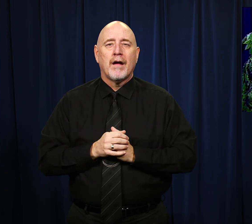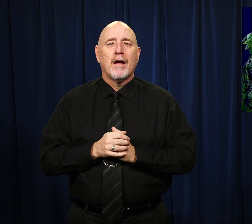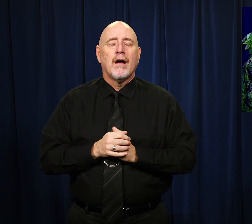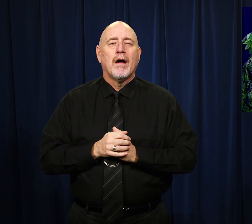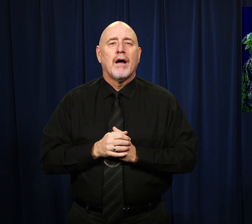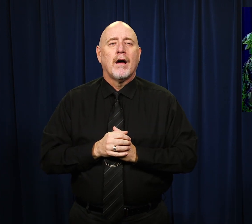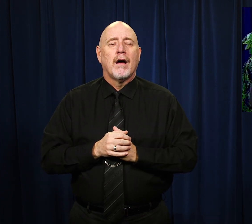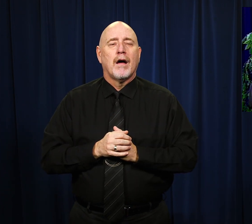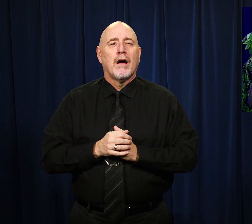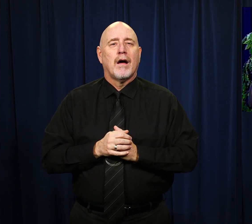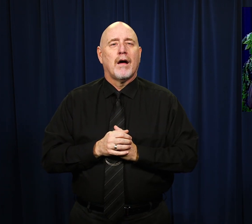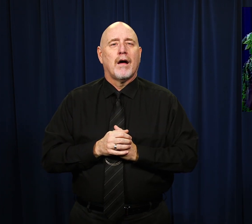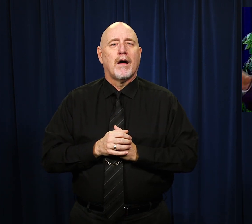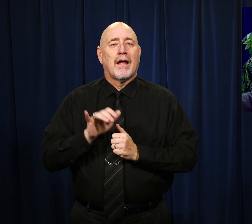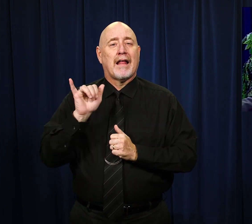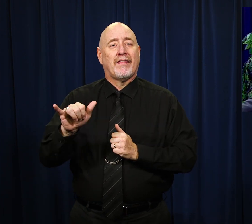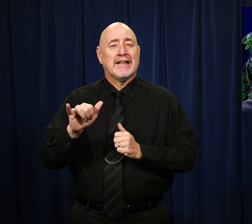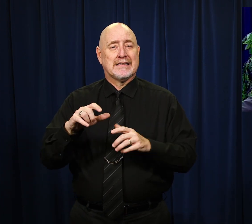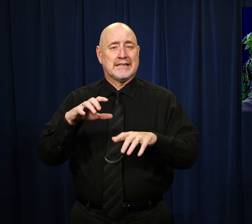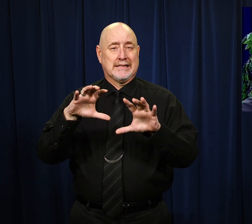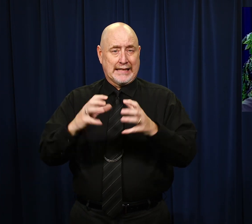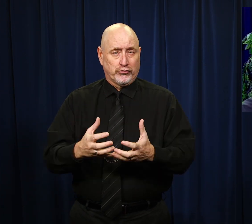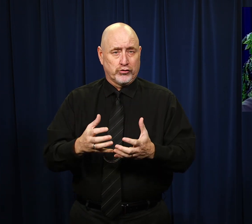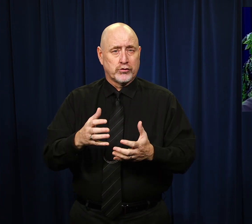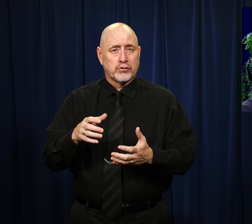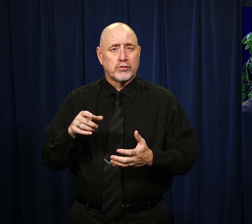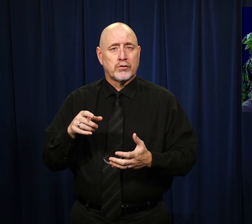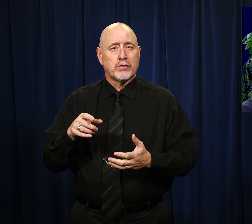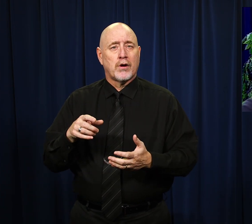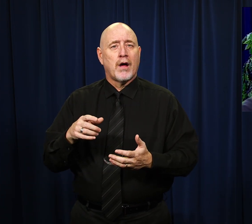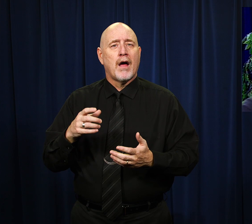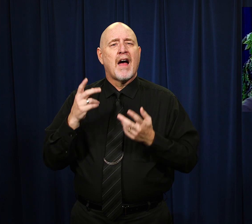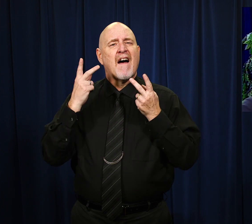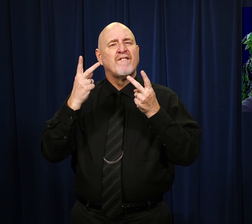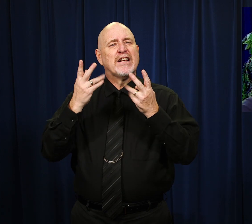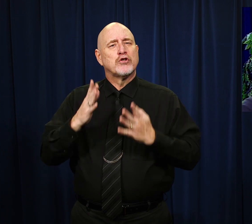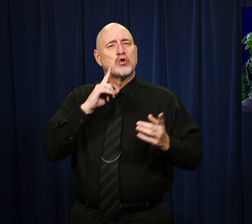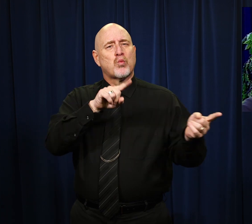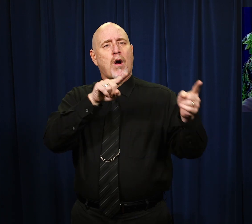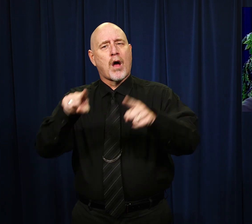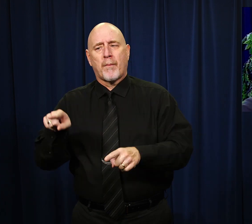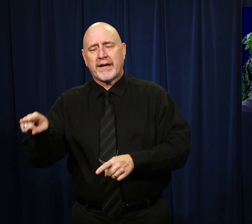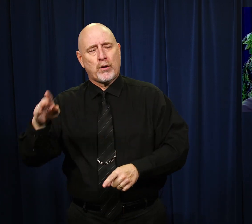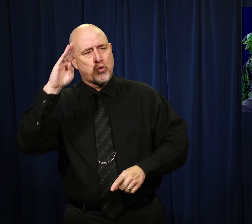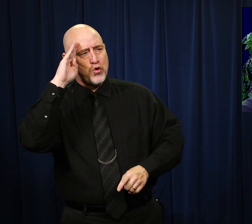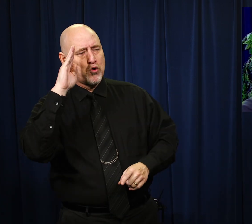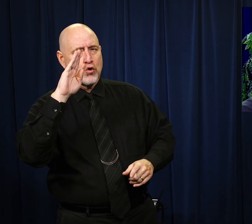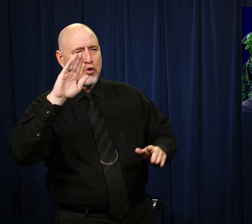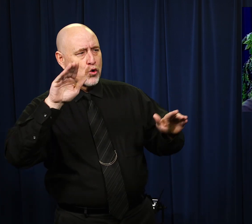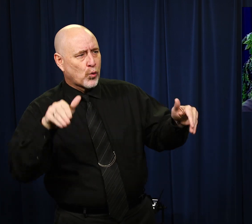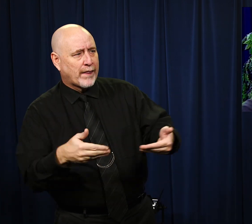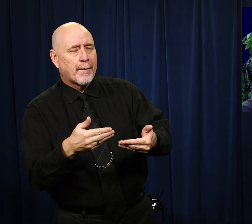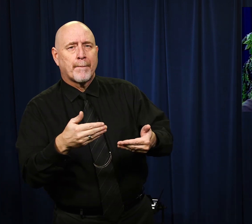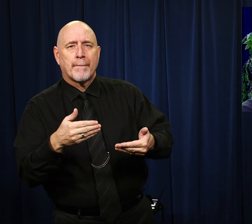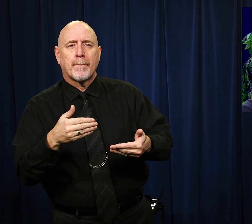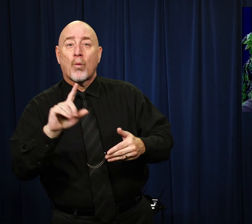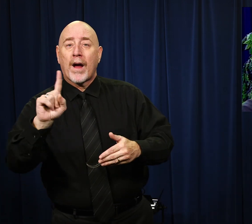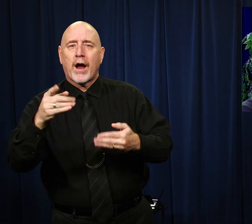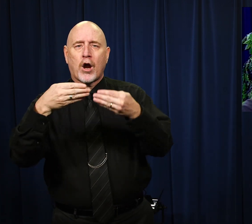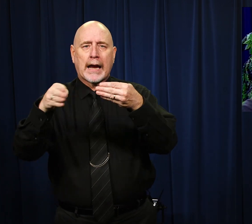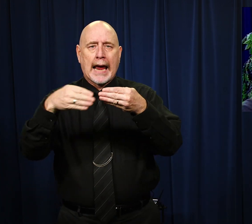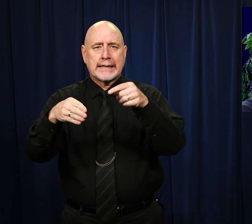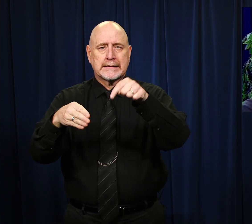We'll notice in this particular session that he's going to greet these visitors that come in, and he greets them at the